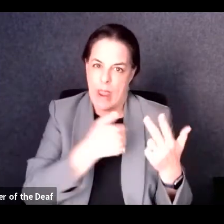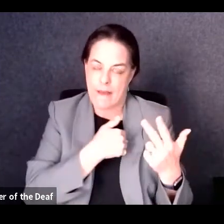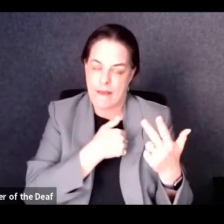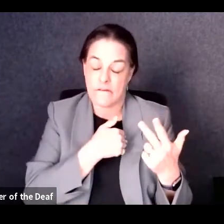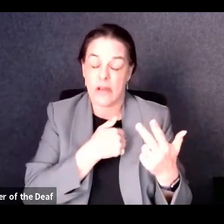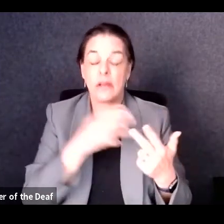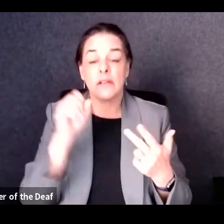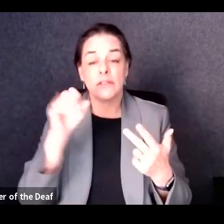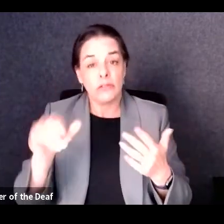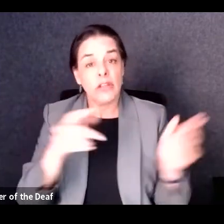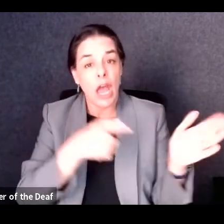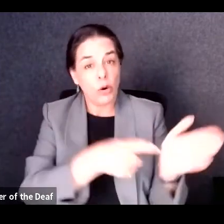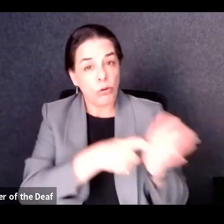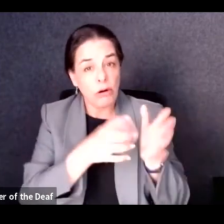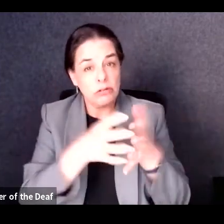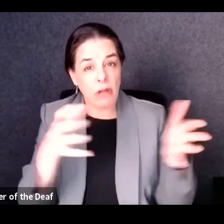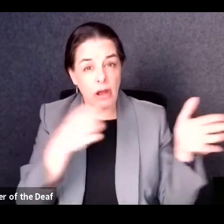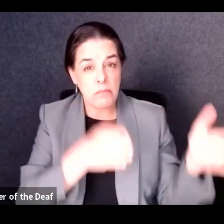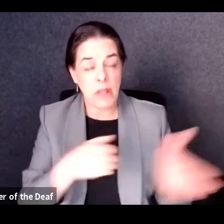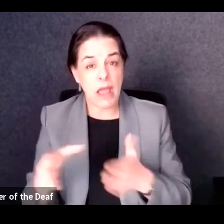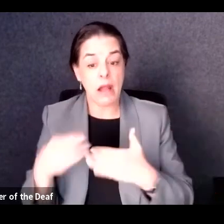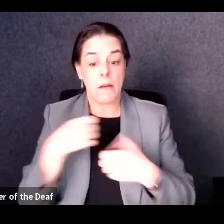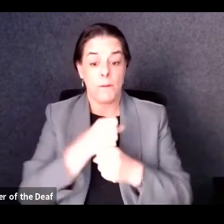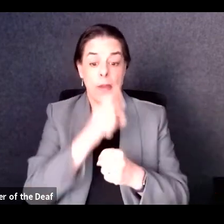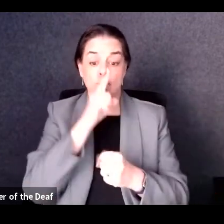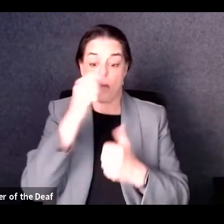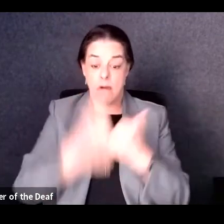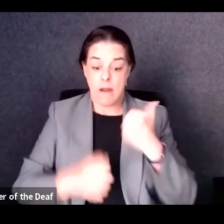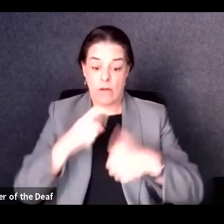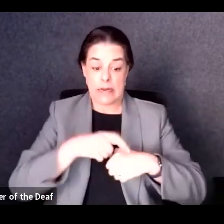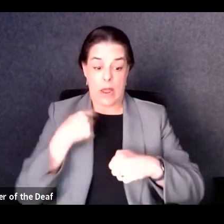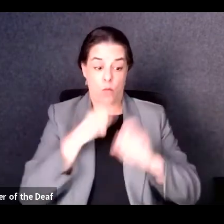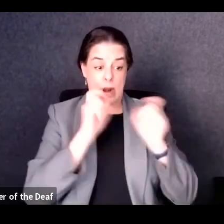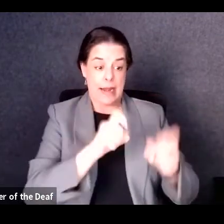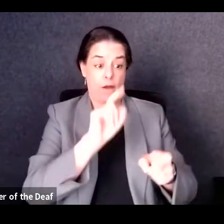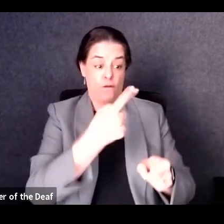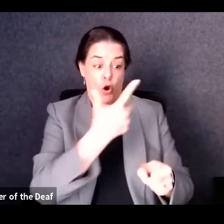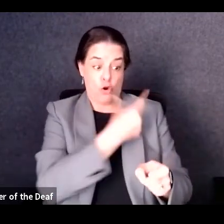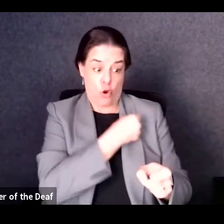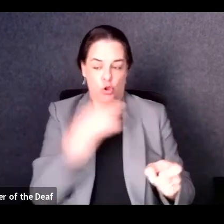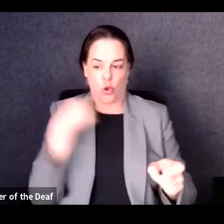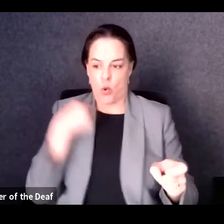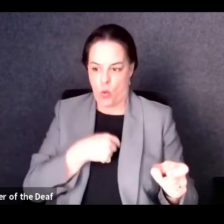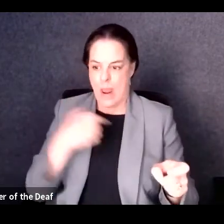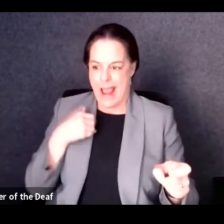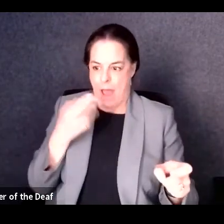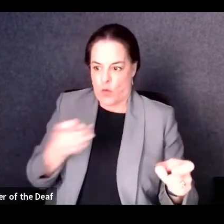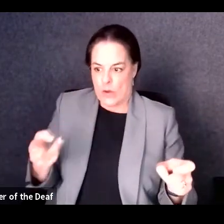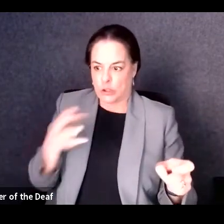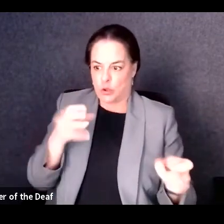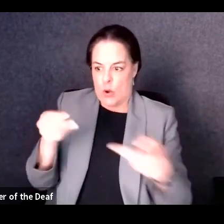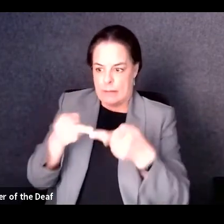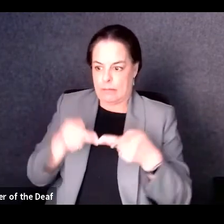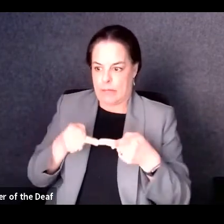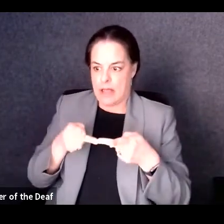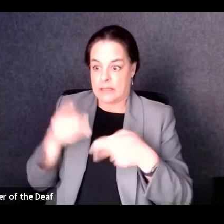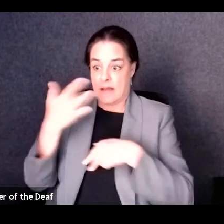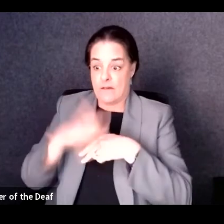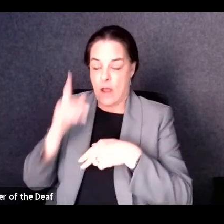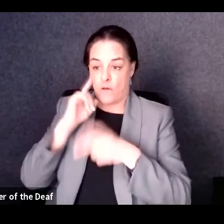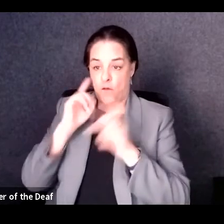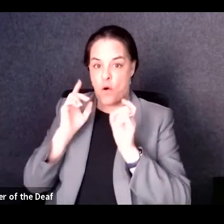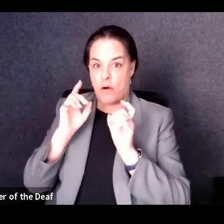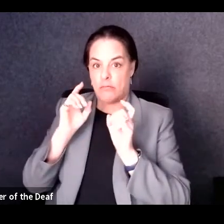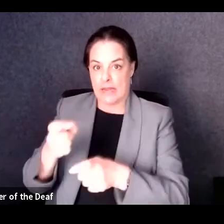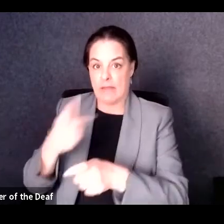planning to ensure that every time we offer a first dose, we have the space and resources available to offer the second dose in